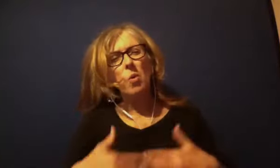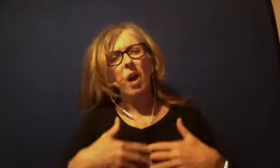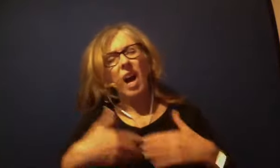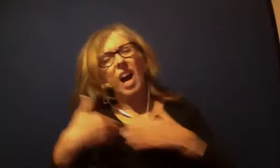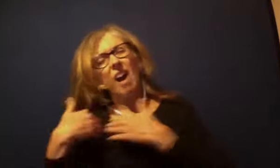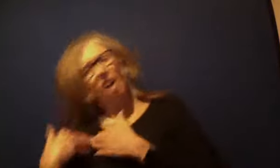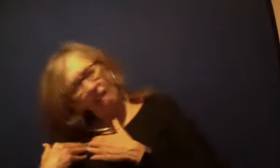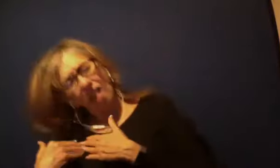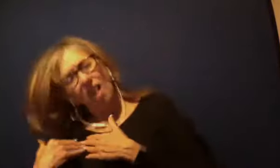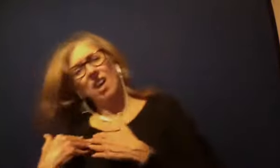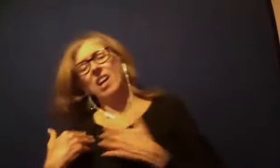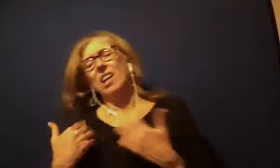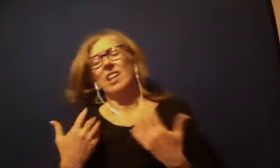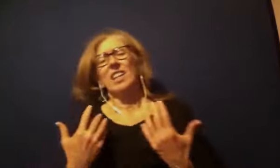with thick